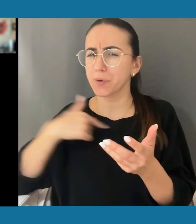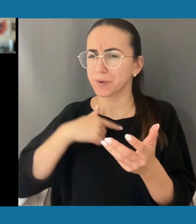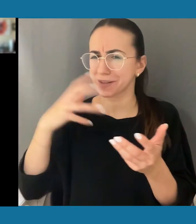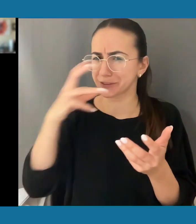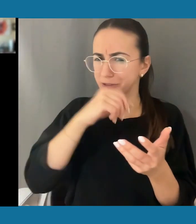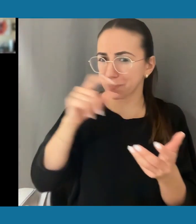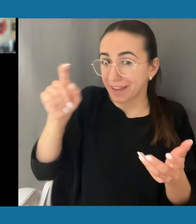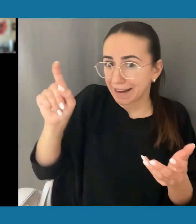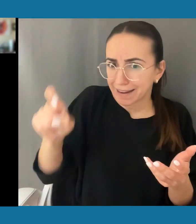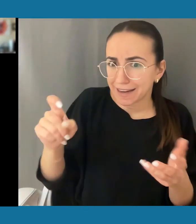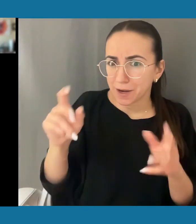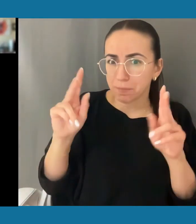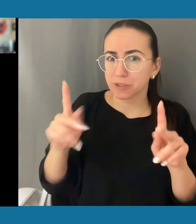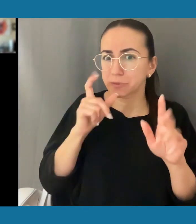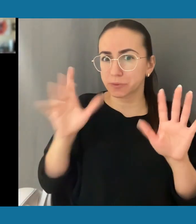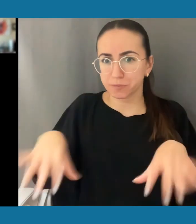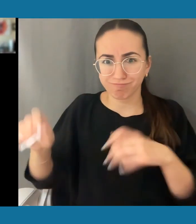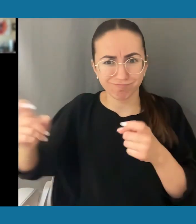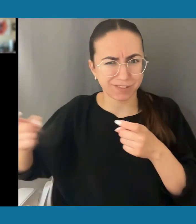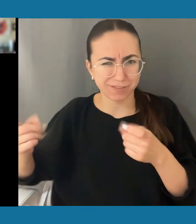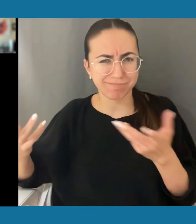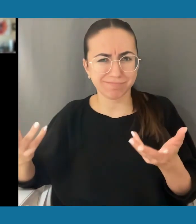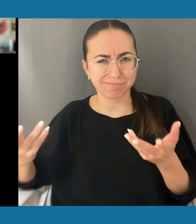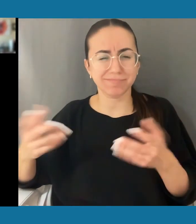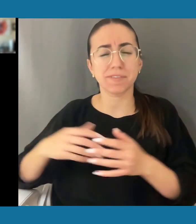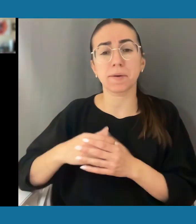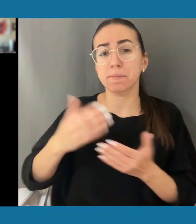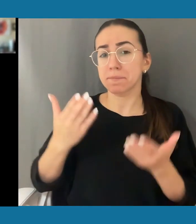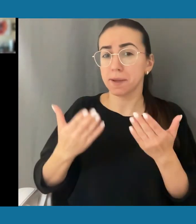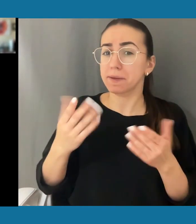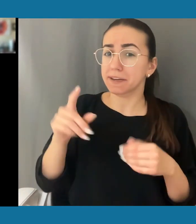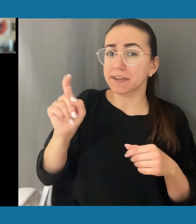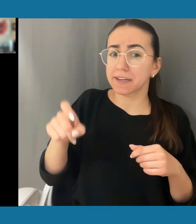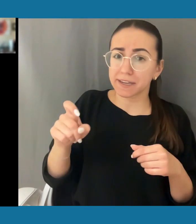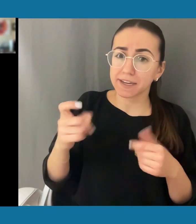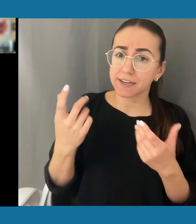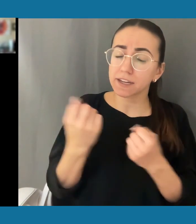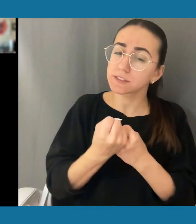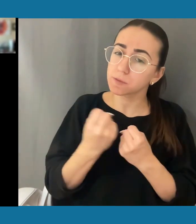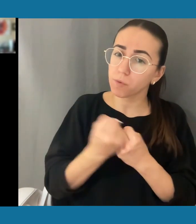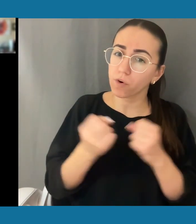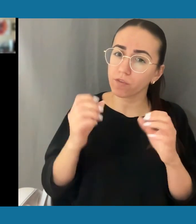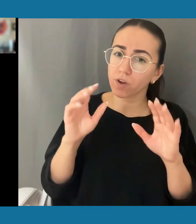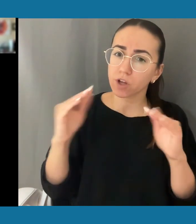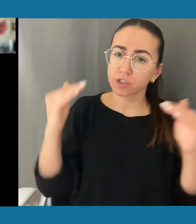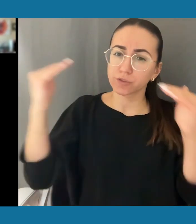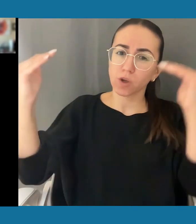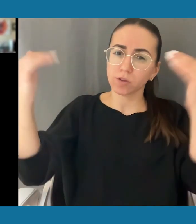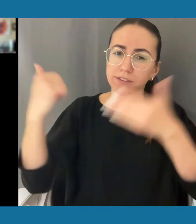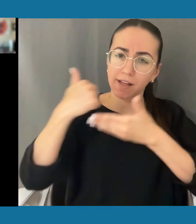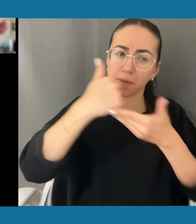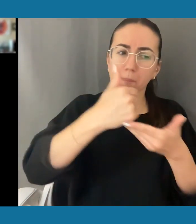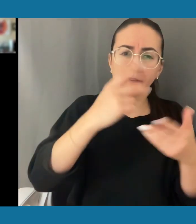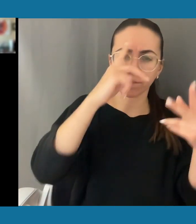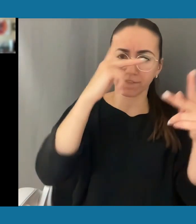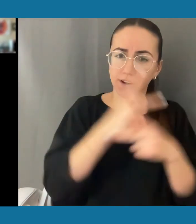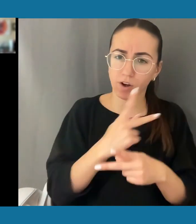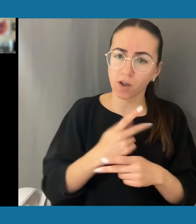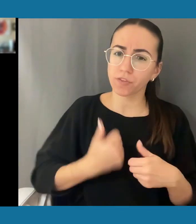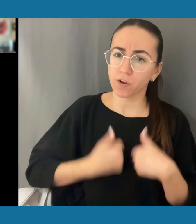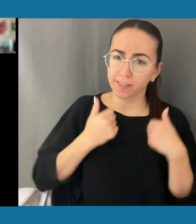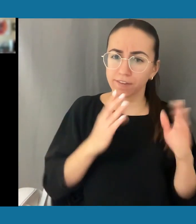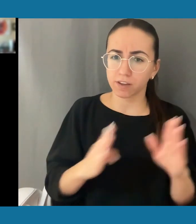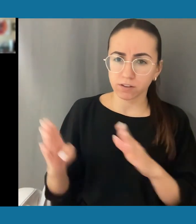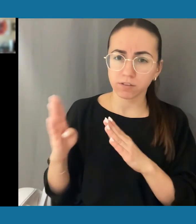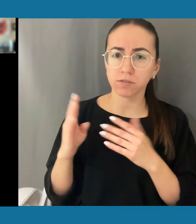someone to take custody of them? They may just need one of those supportive adults to help them figure out their living arrangements